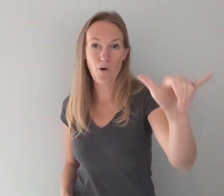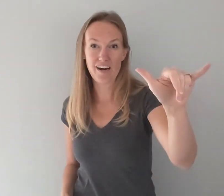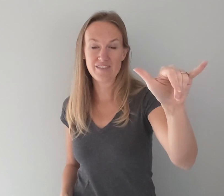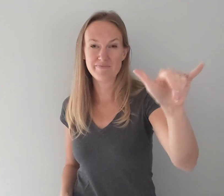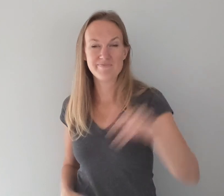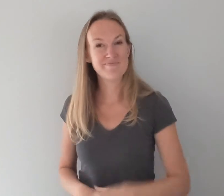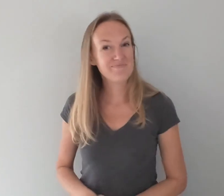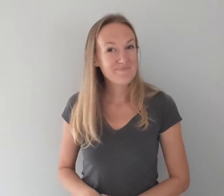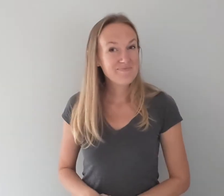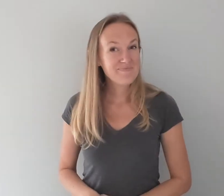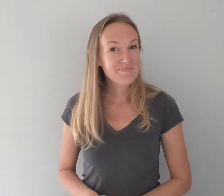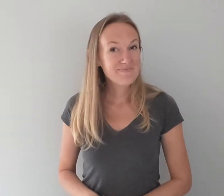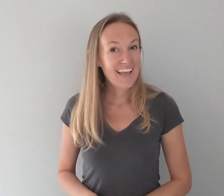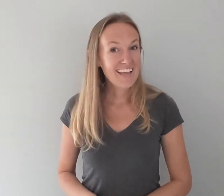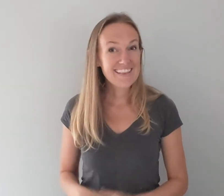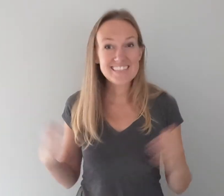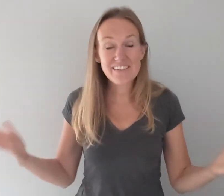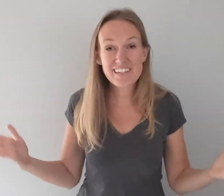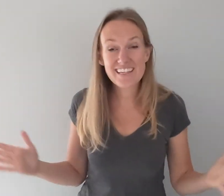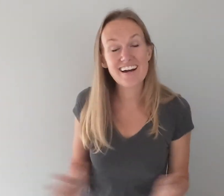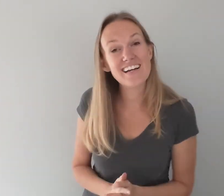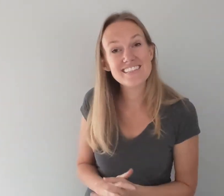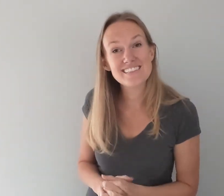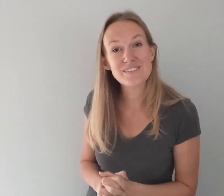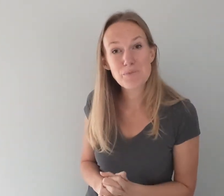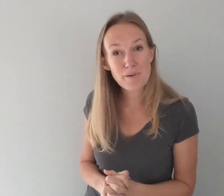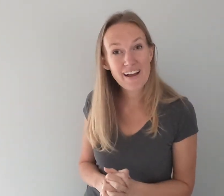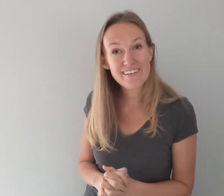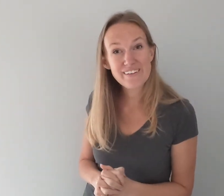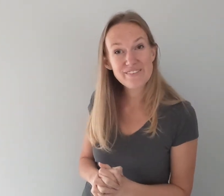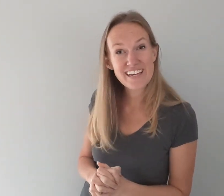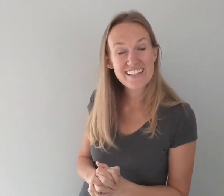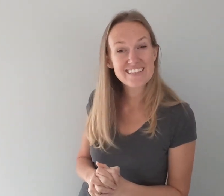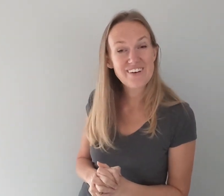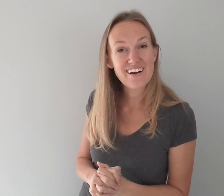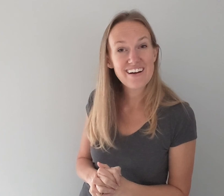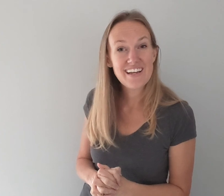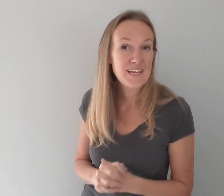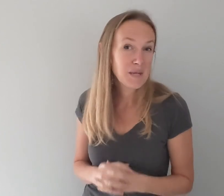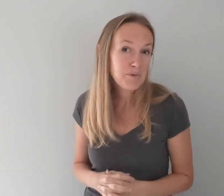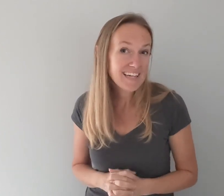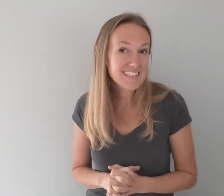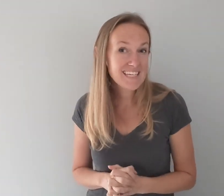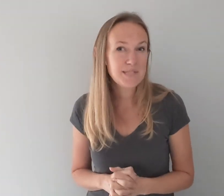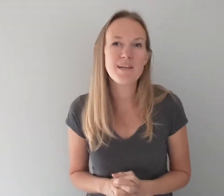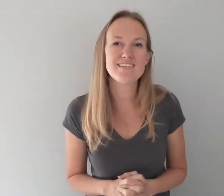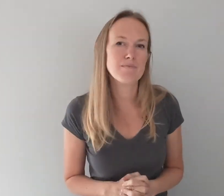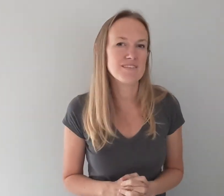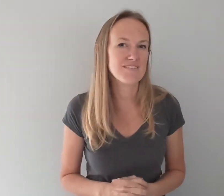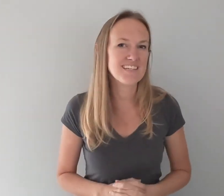forevermore. Okay, and that's everything, guys. Super proud of you for getting us far. Keep practicing as many times as you need